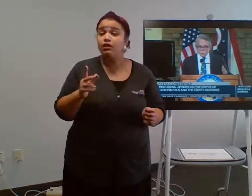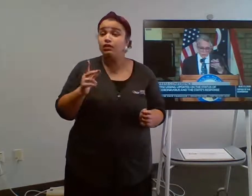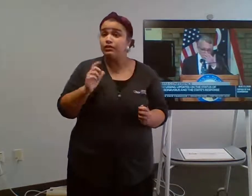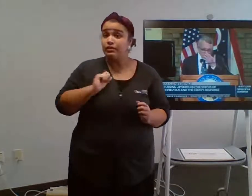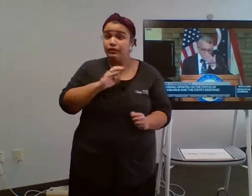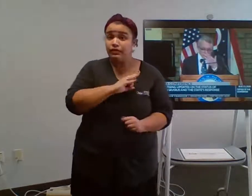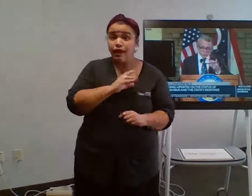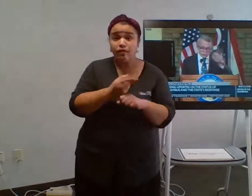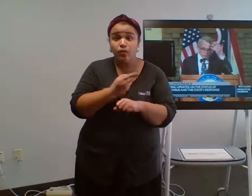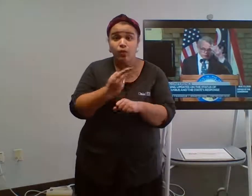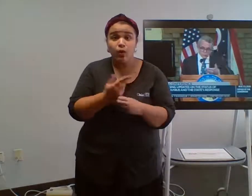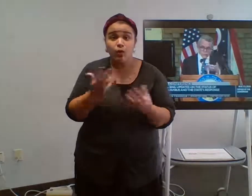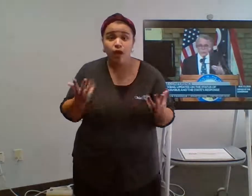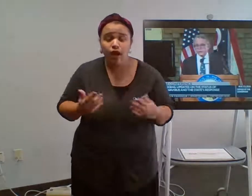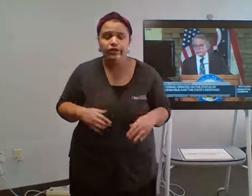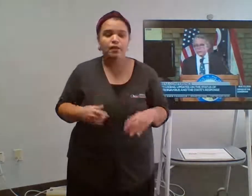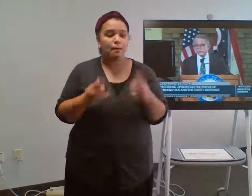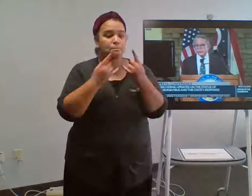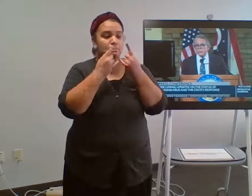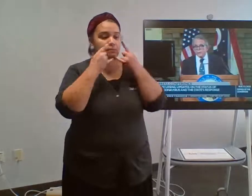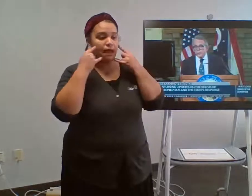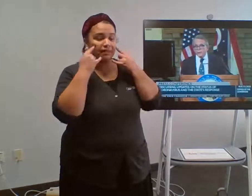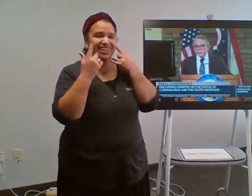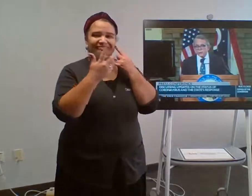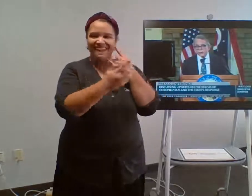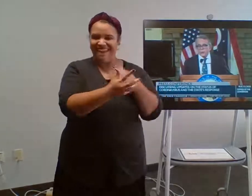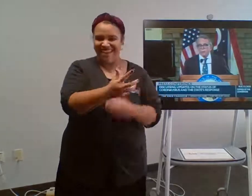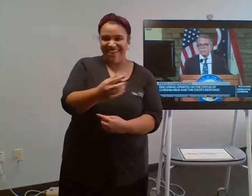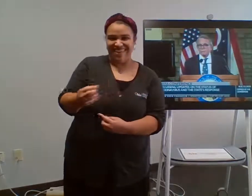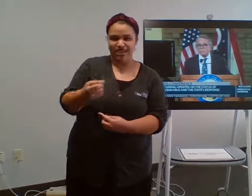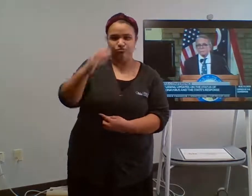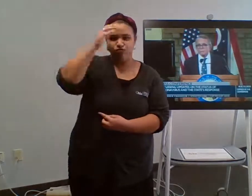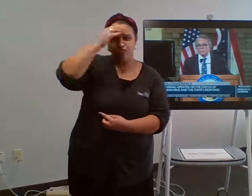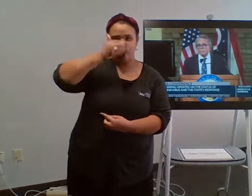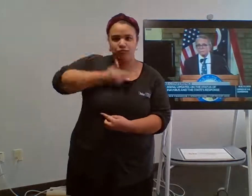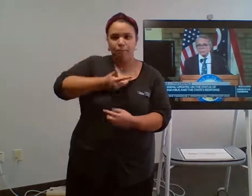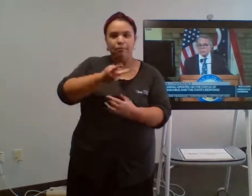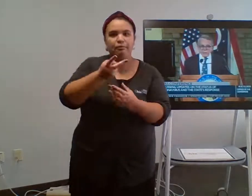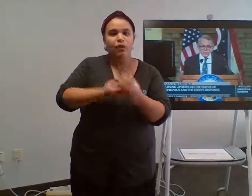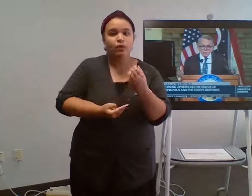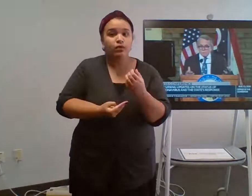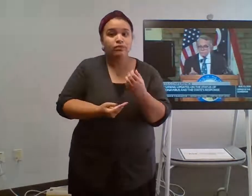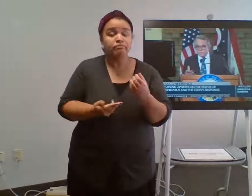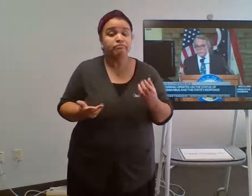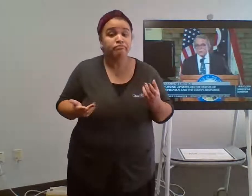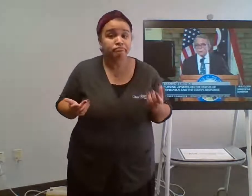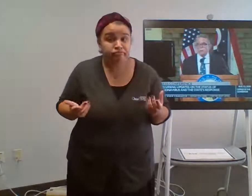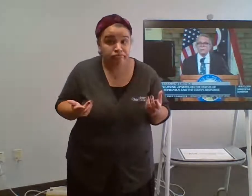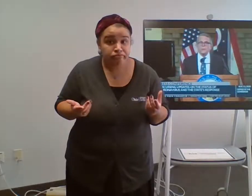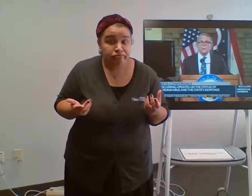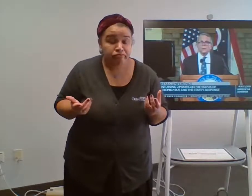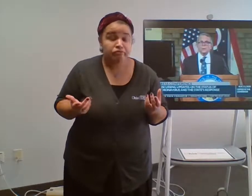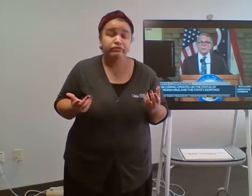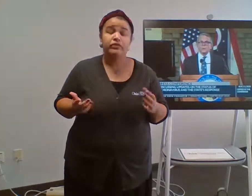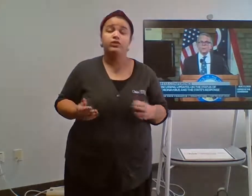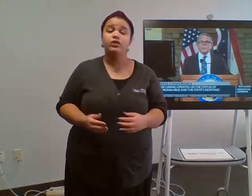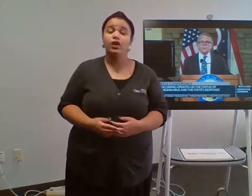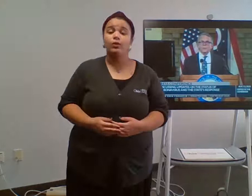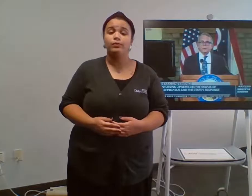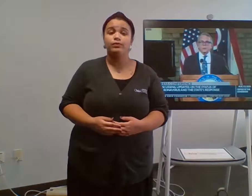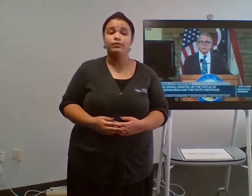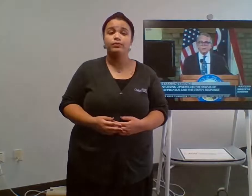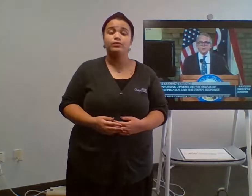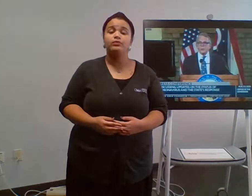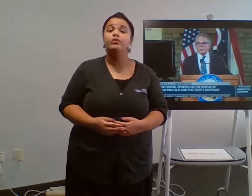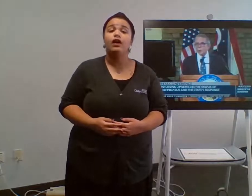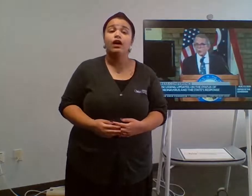personnel are wearing a mask, then they're wearing a shield on top of that. So again, we let